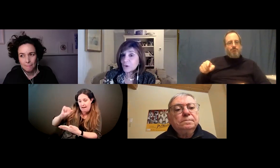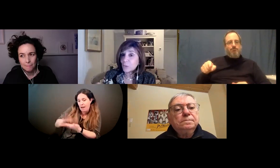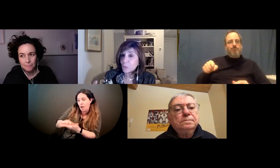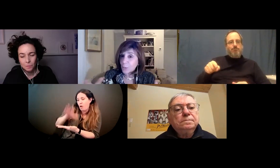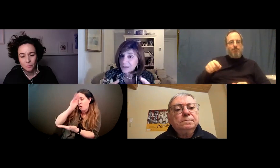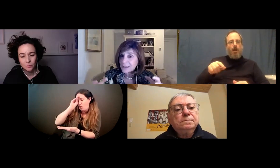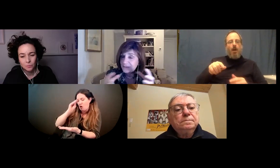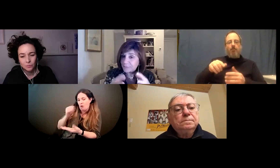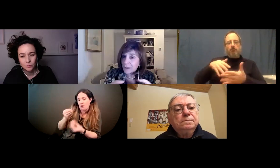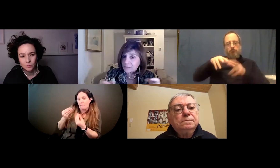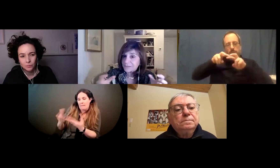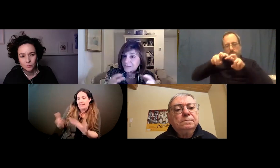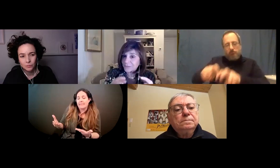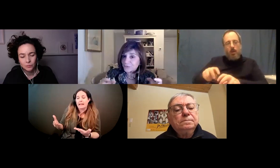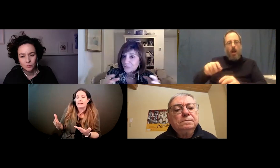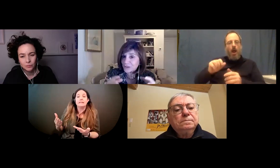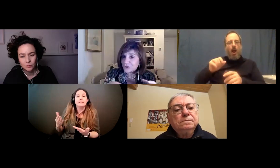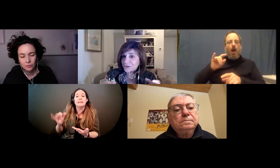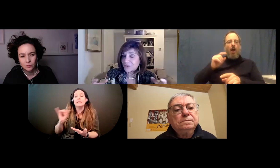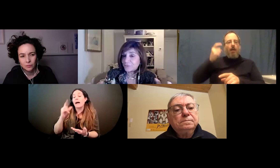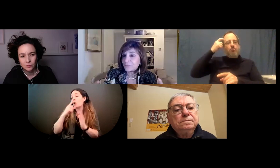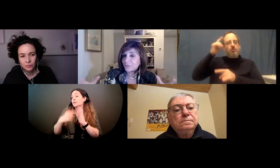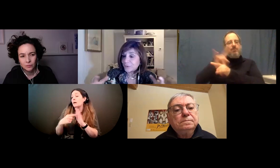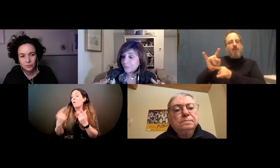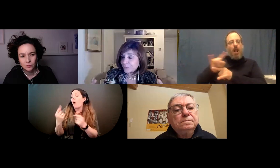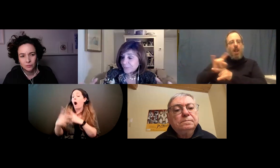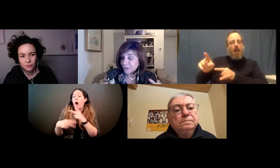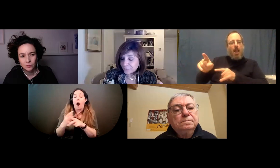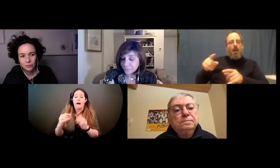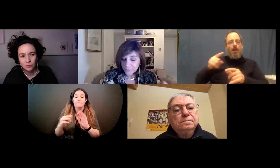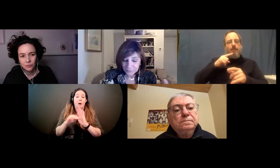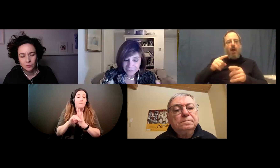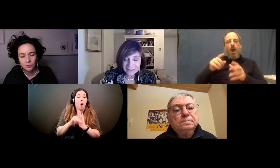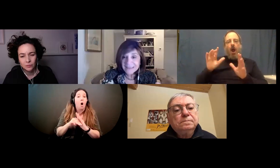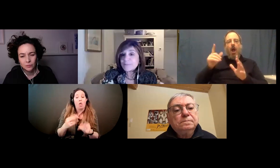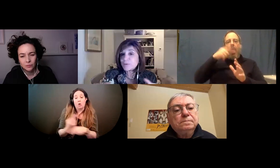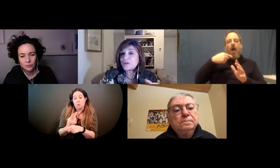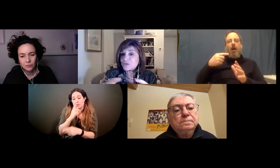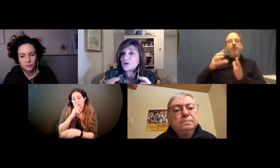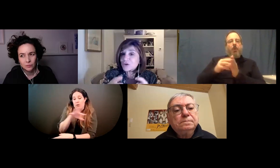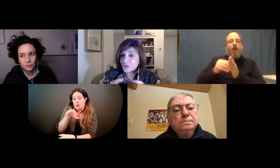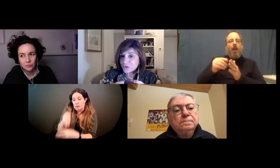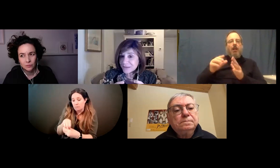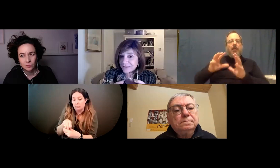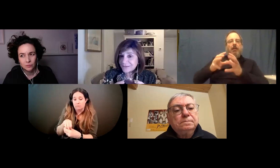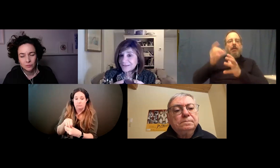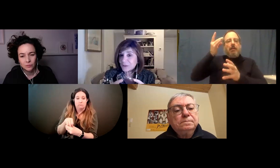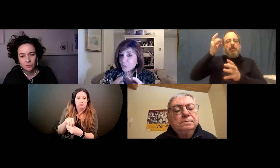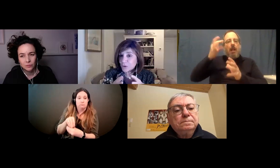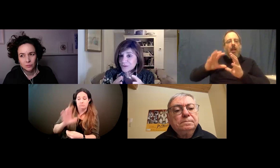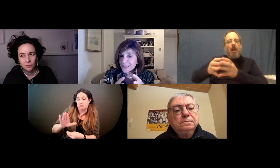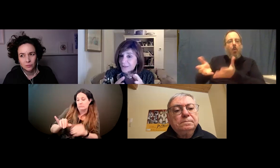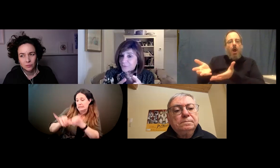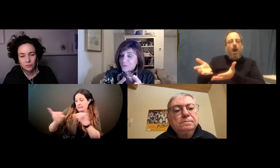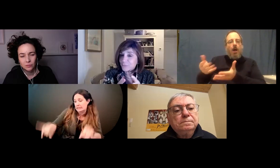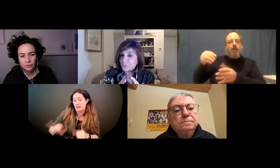about what kinds of models of integration of disparate structures can